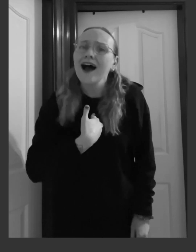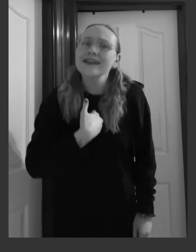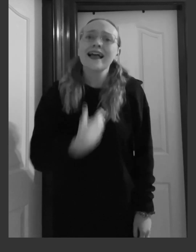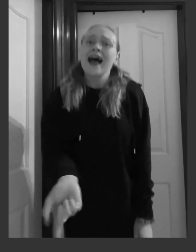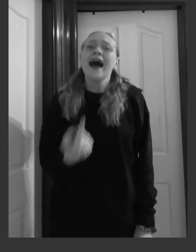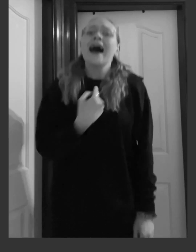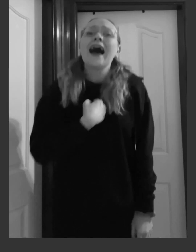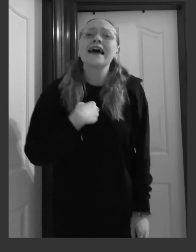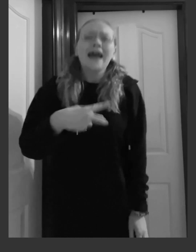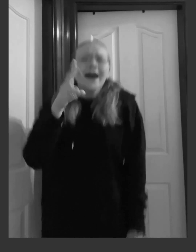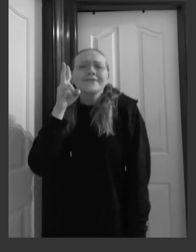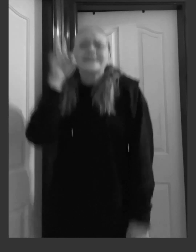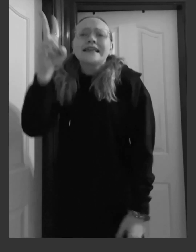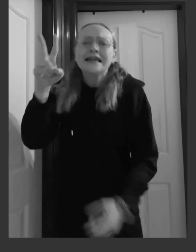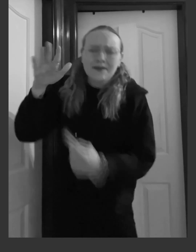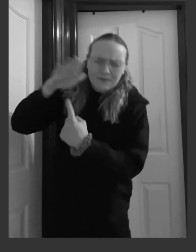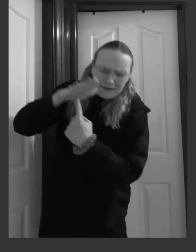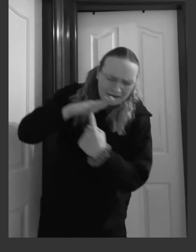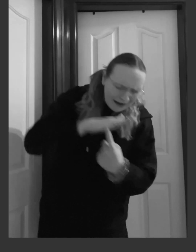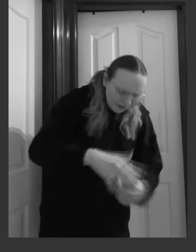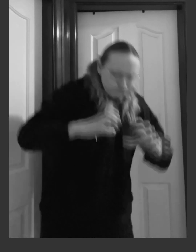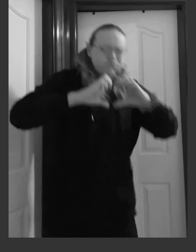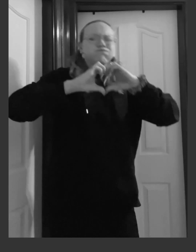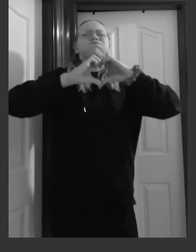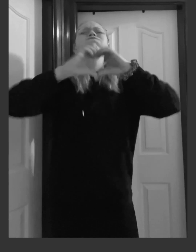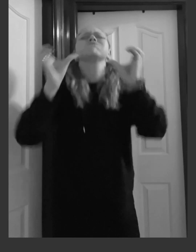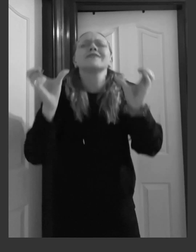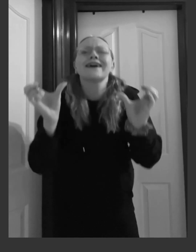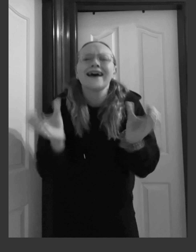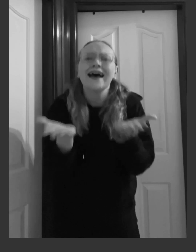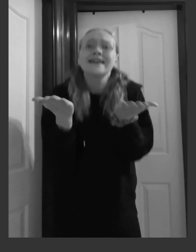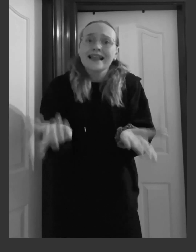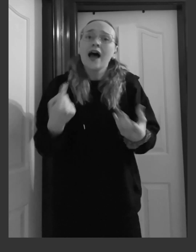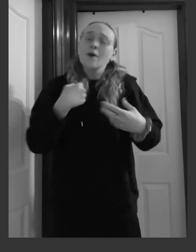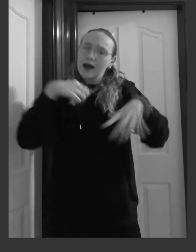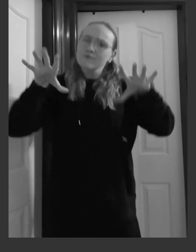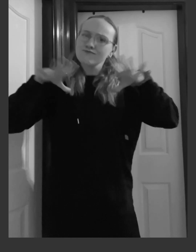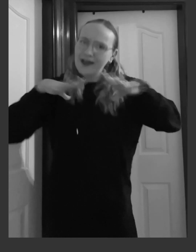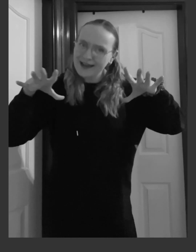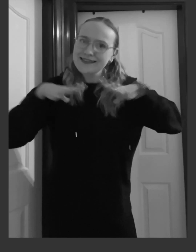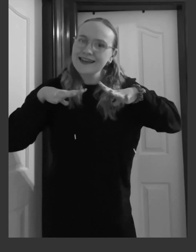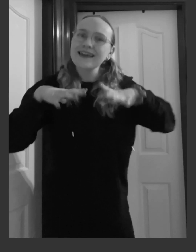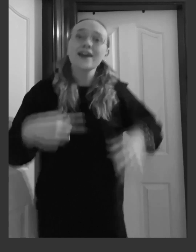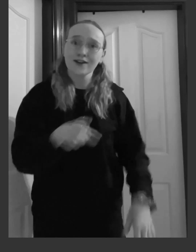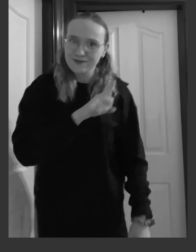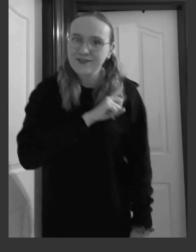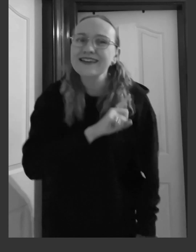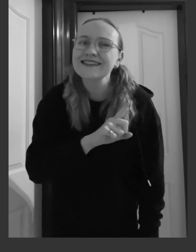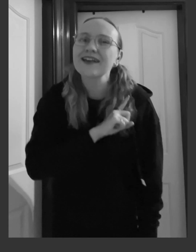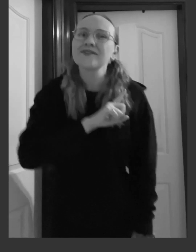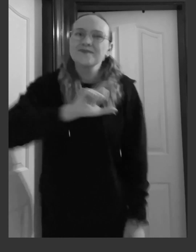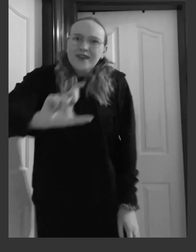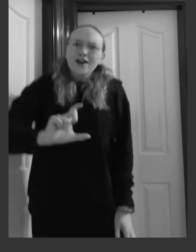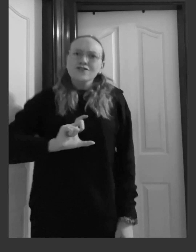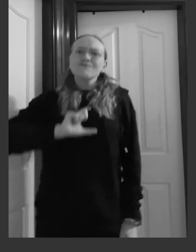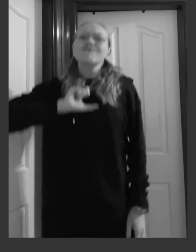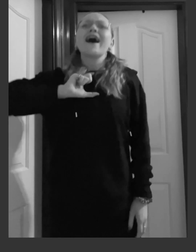I have seen them fall apart Now I'm ready to rise